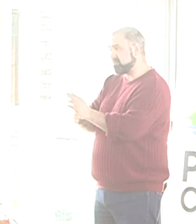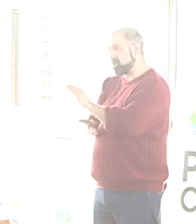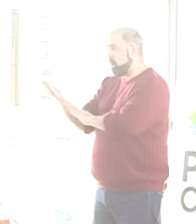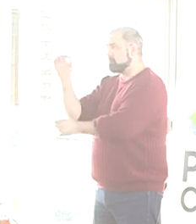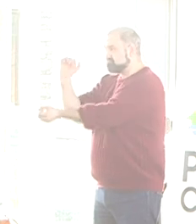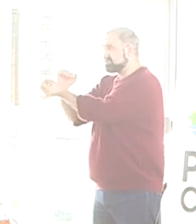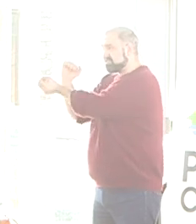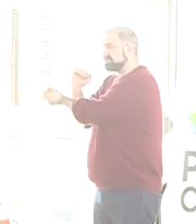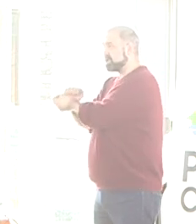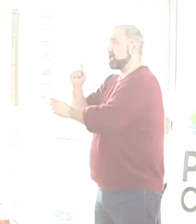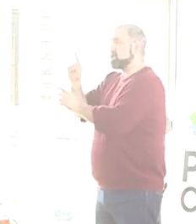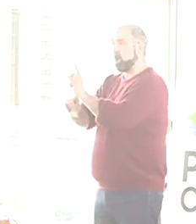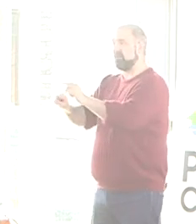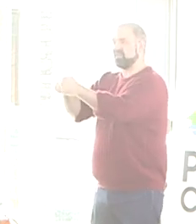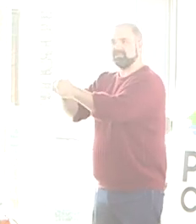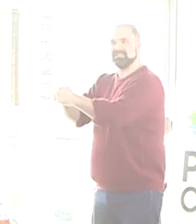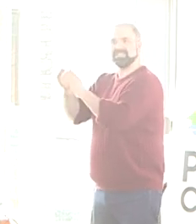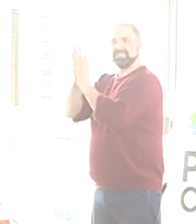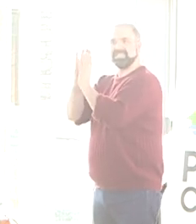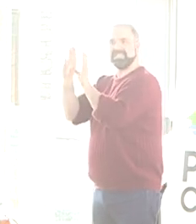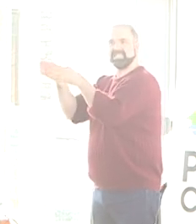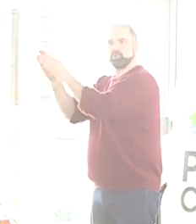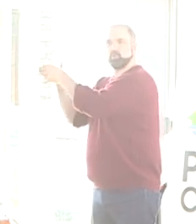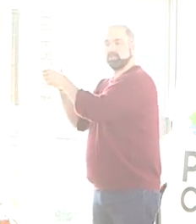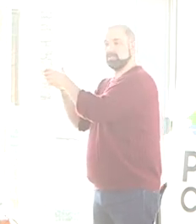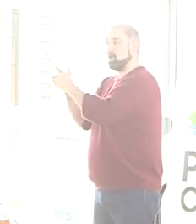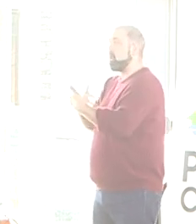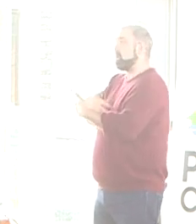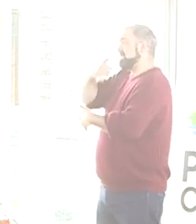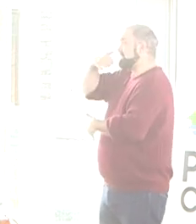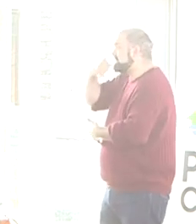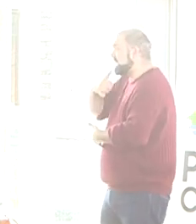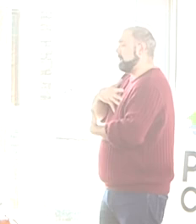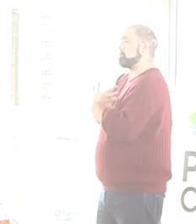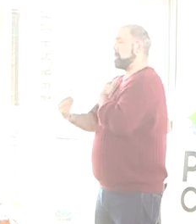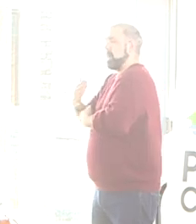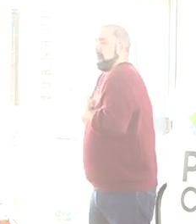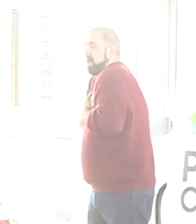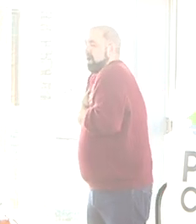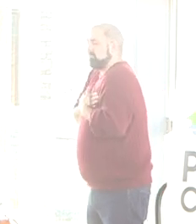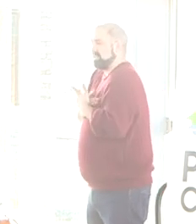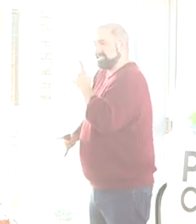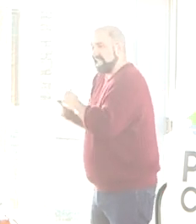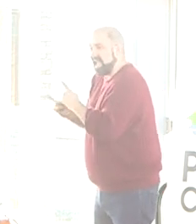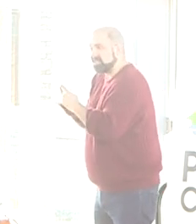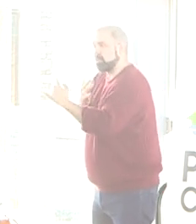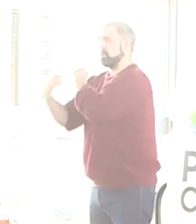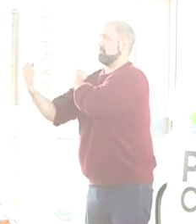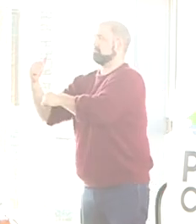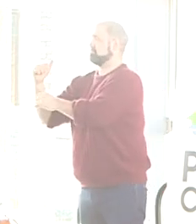institutions for being 16, falling in love and having sex. It was they were being locked